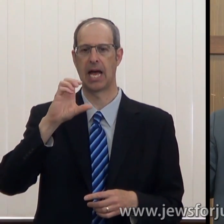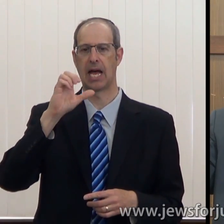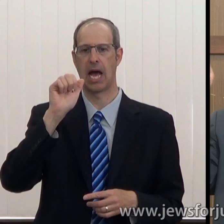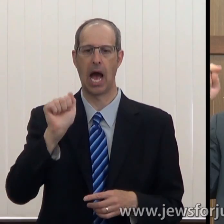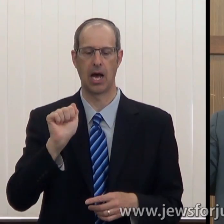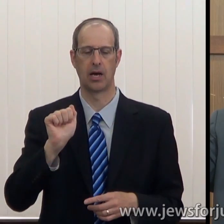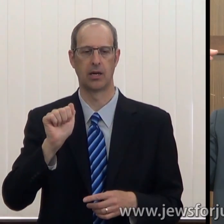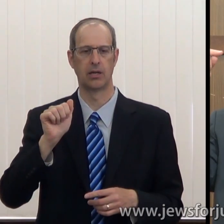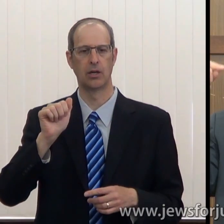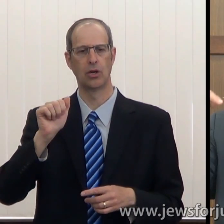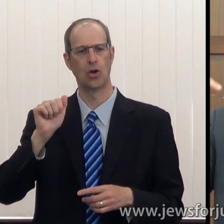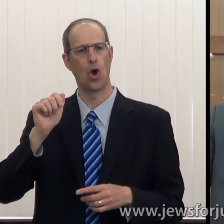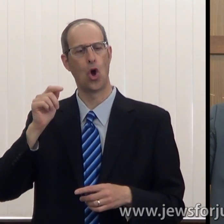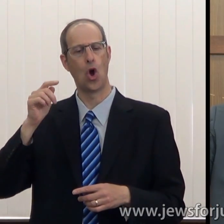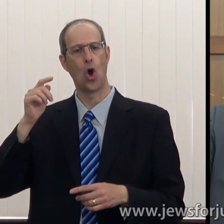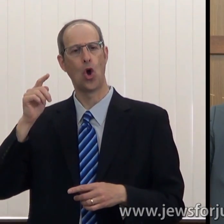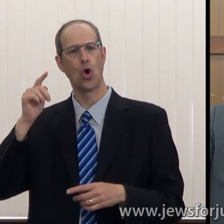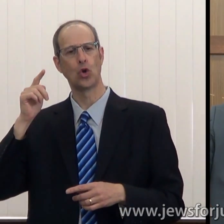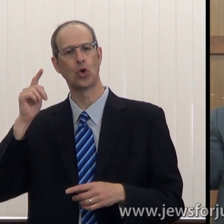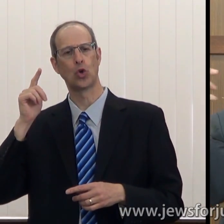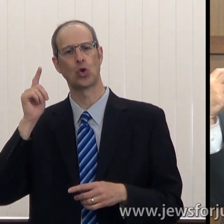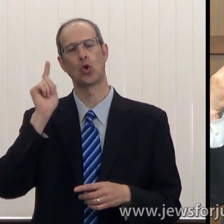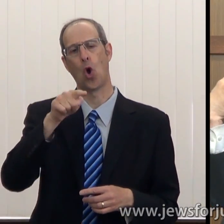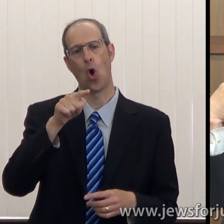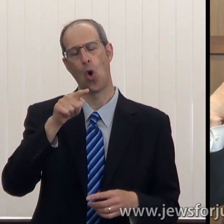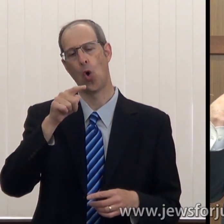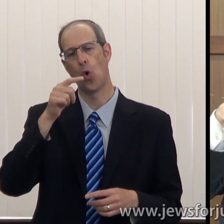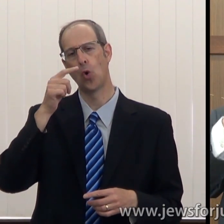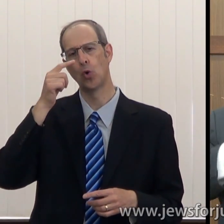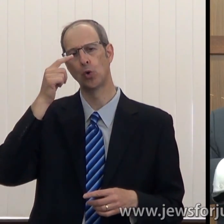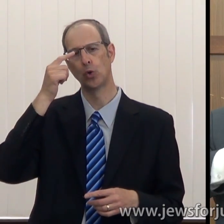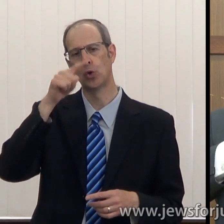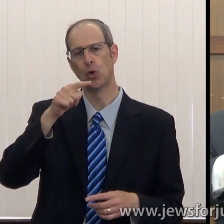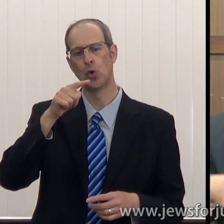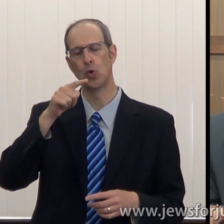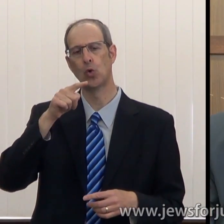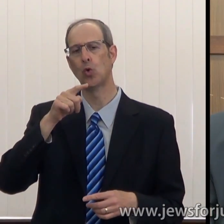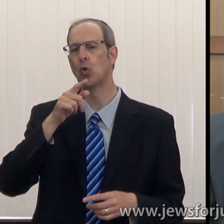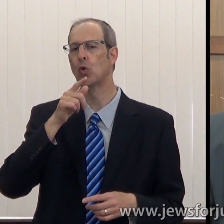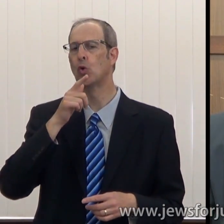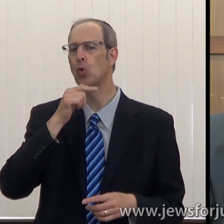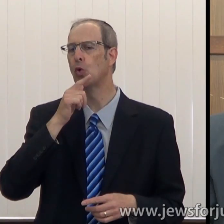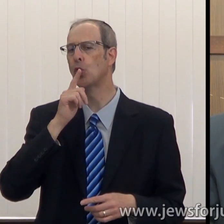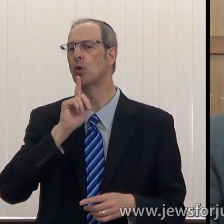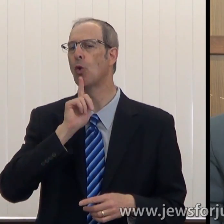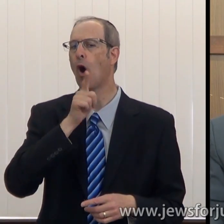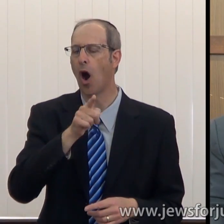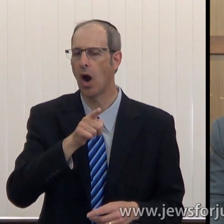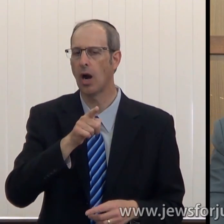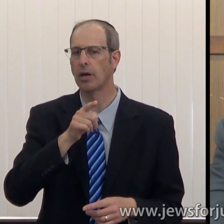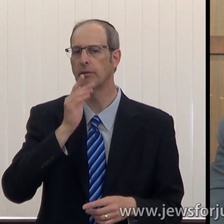who you can be. You're going really on a path of self-discovery.